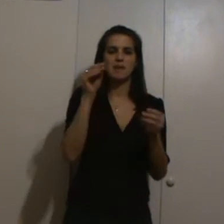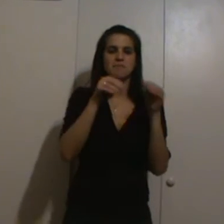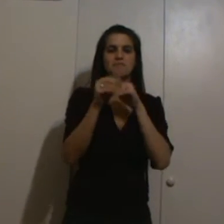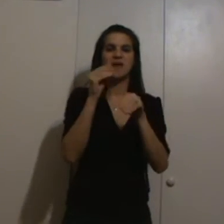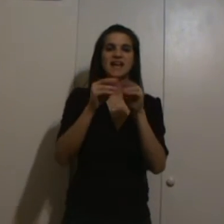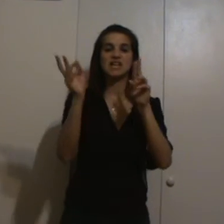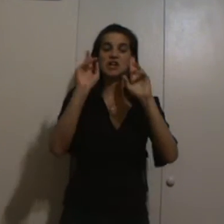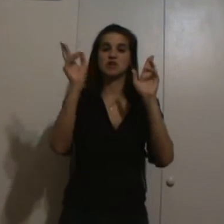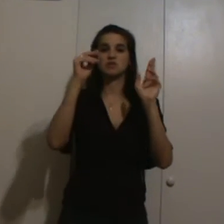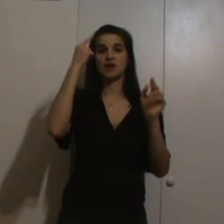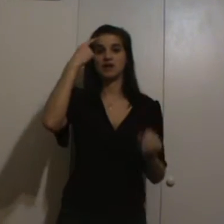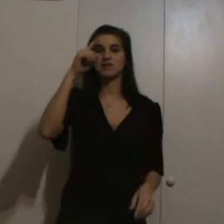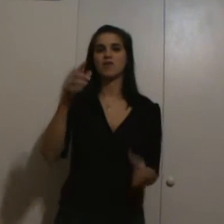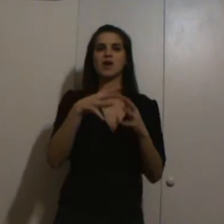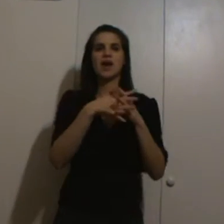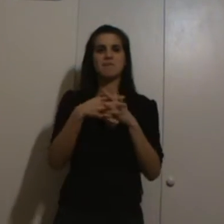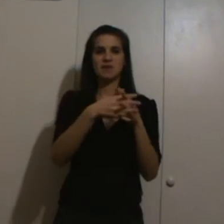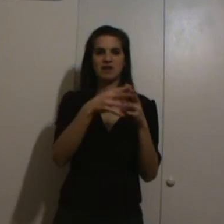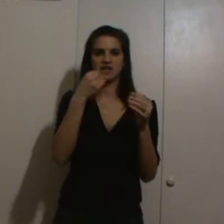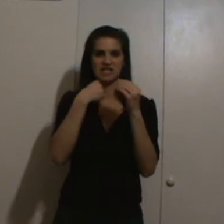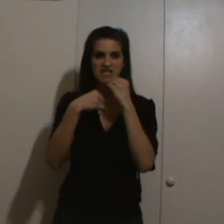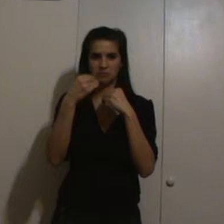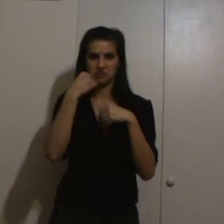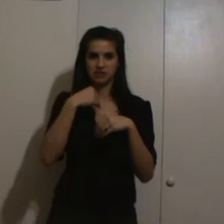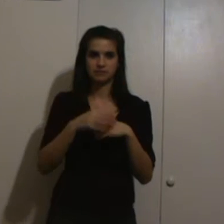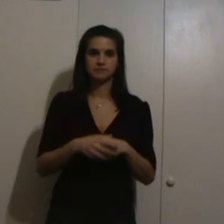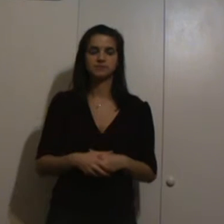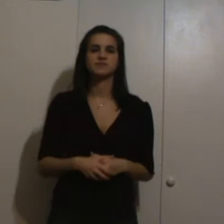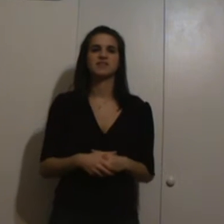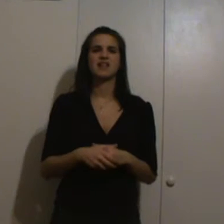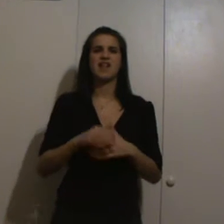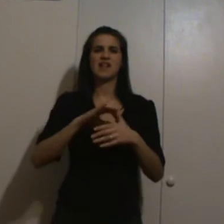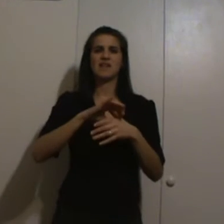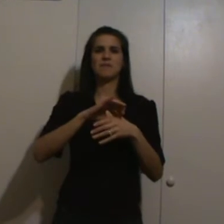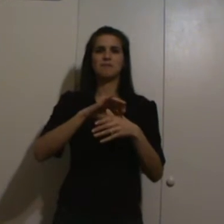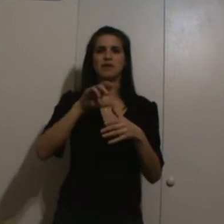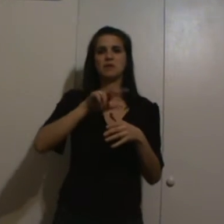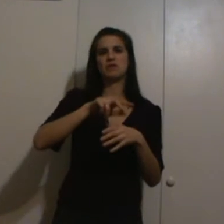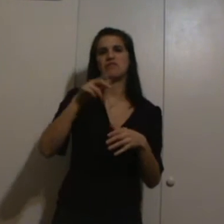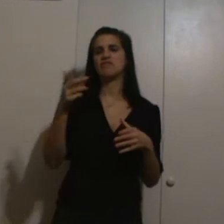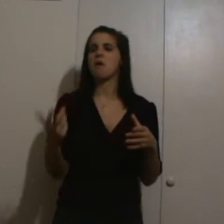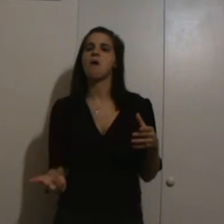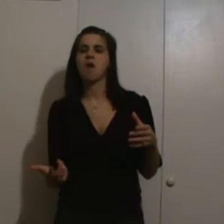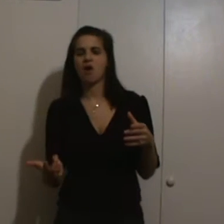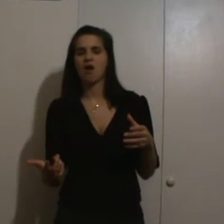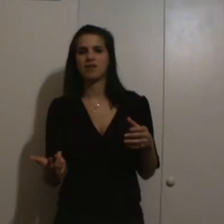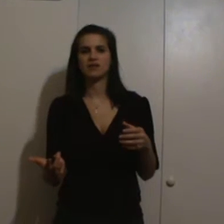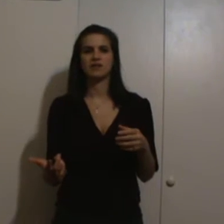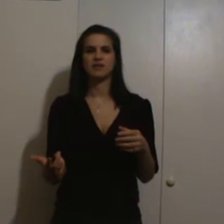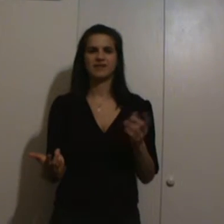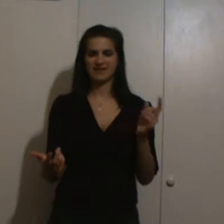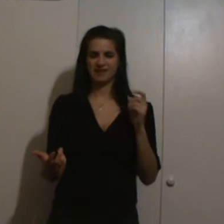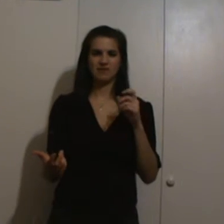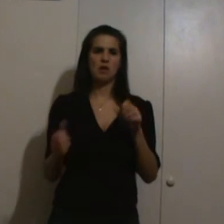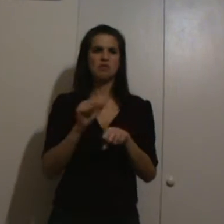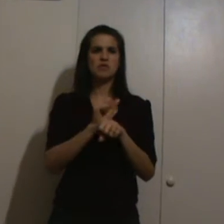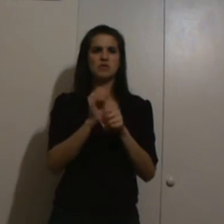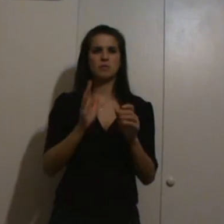the floor, in the dirt and sawdust, where the workers had trampled and spit uncounted